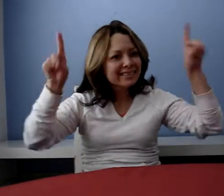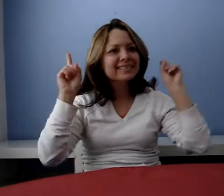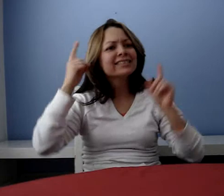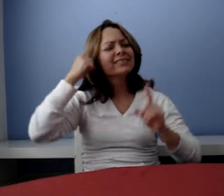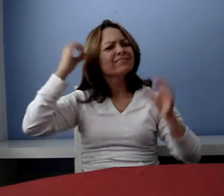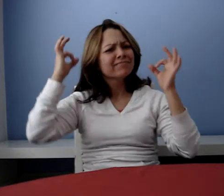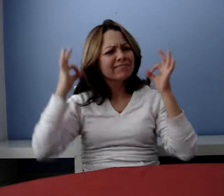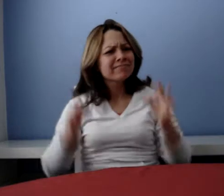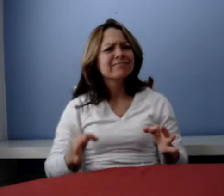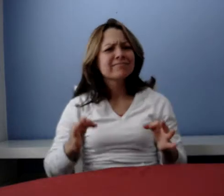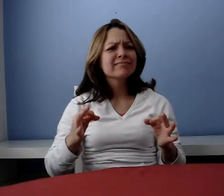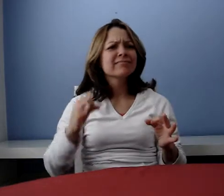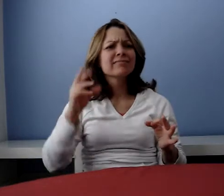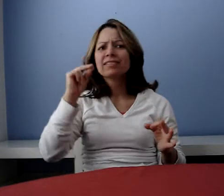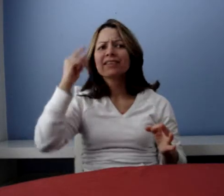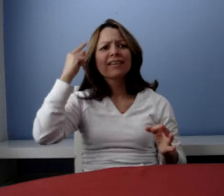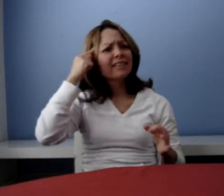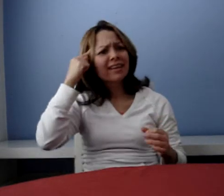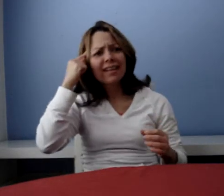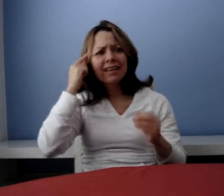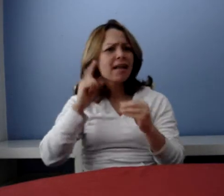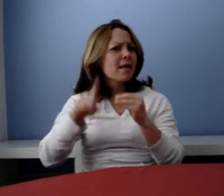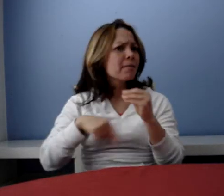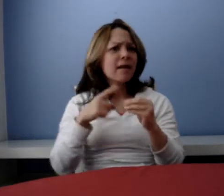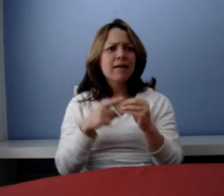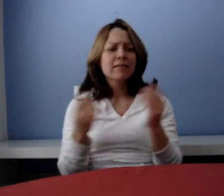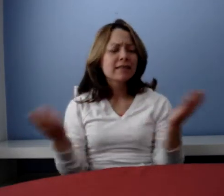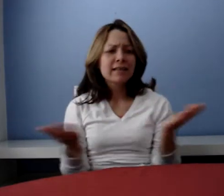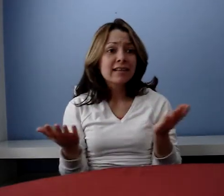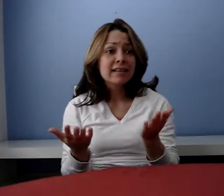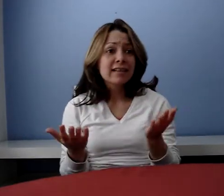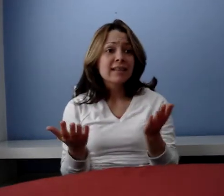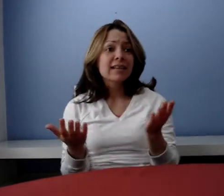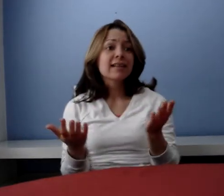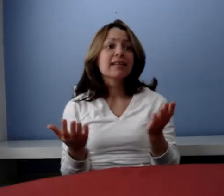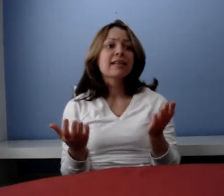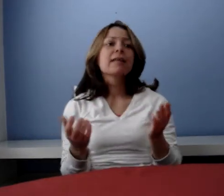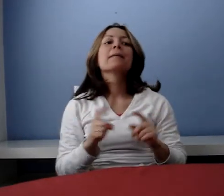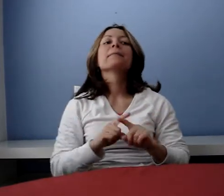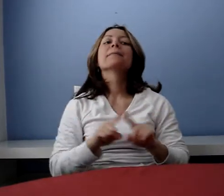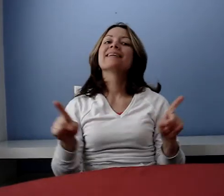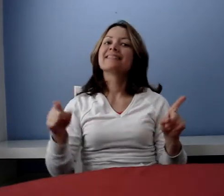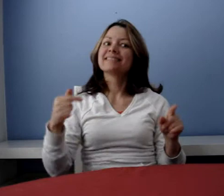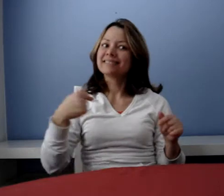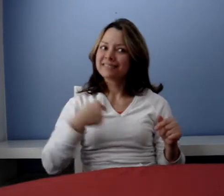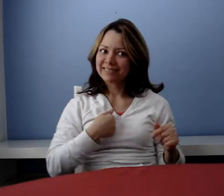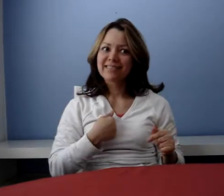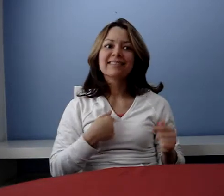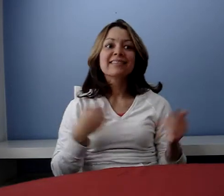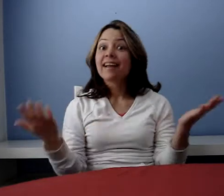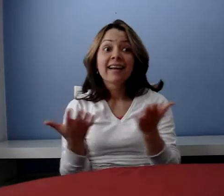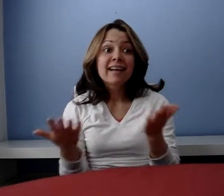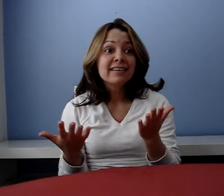Go to your room. Mommy is busy, I said. If I have to say it again, I will say it with the ruler.